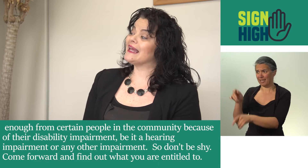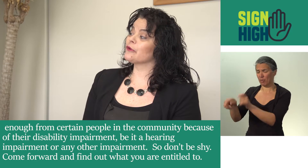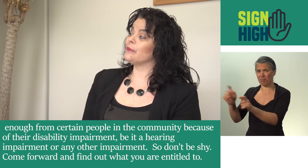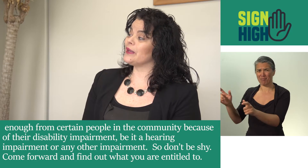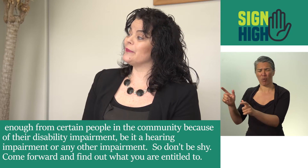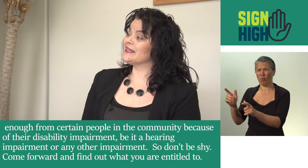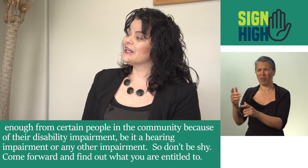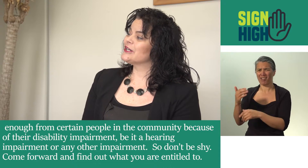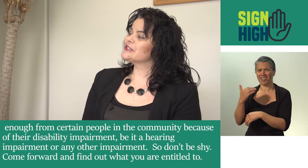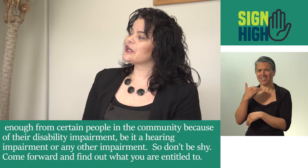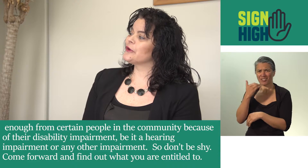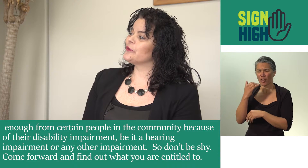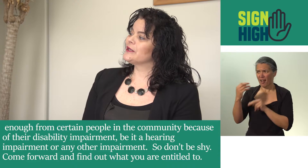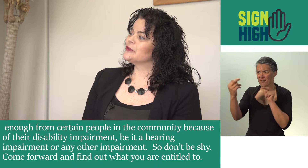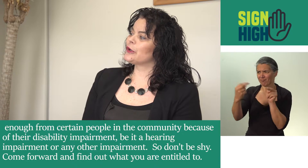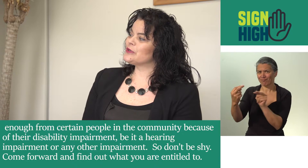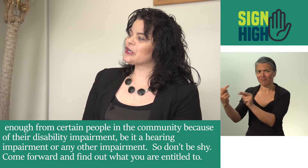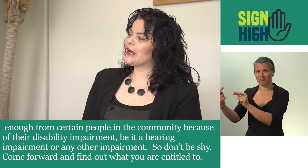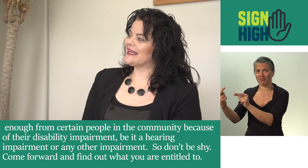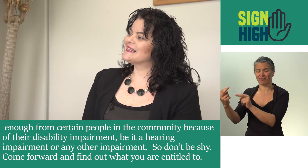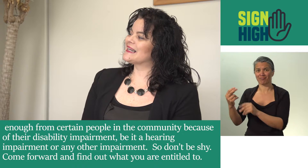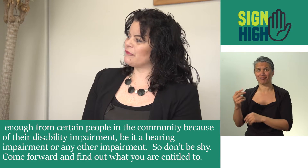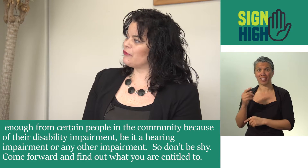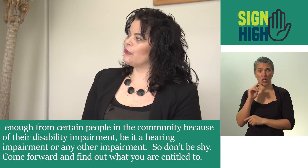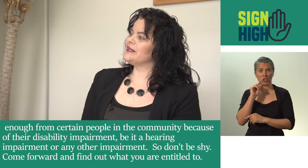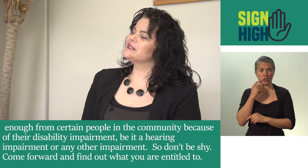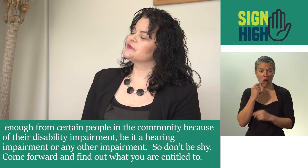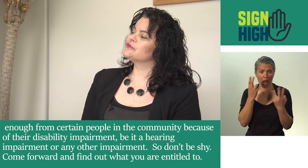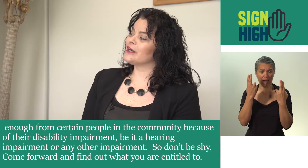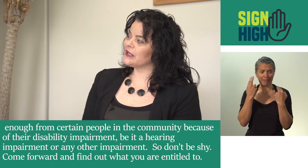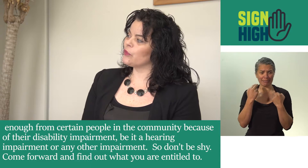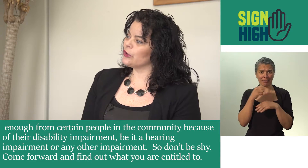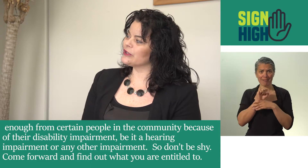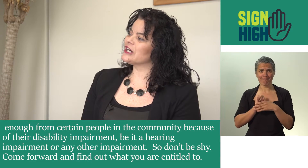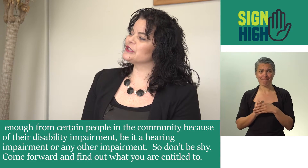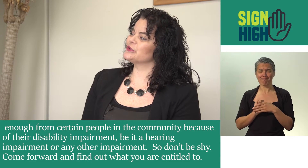other impairment. So don't be shy, come forward, find out what you're entitled to.